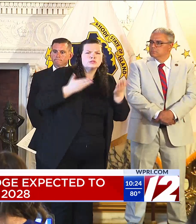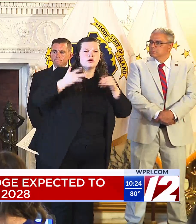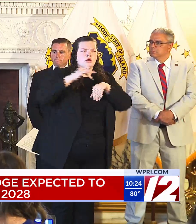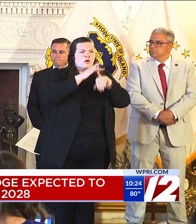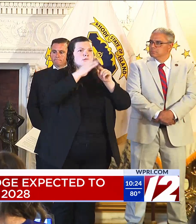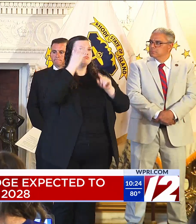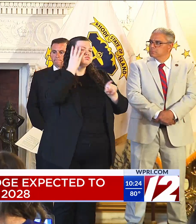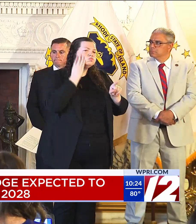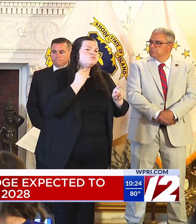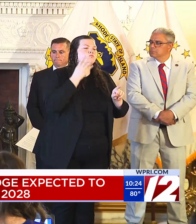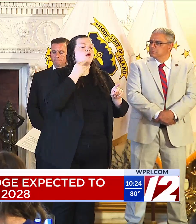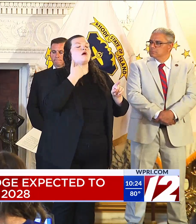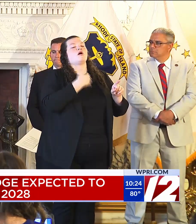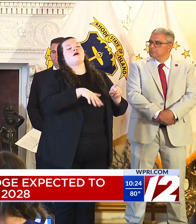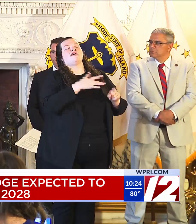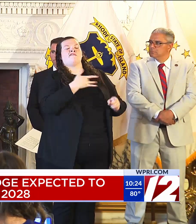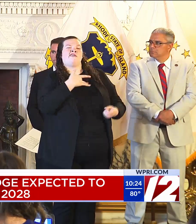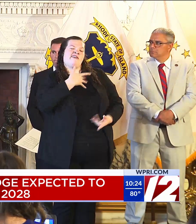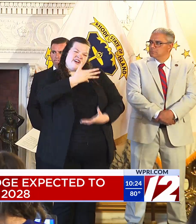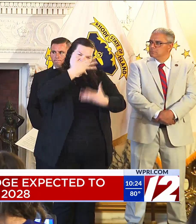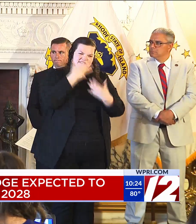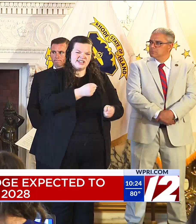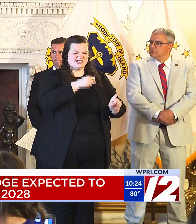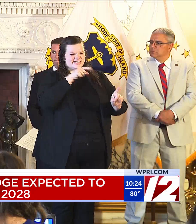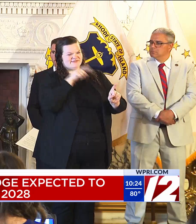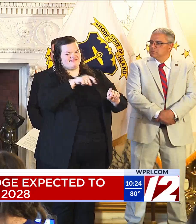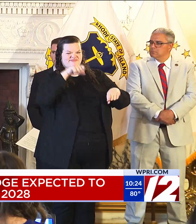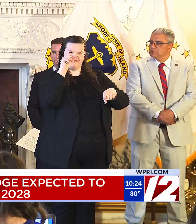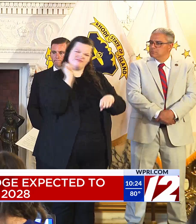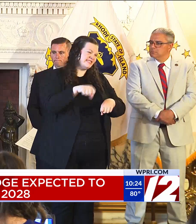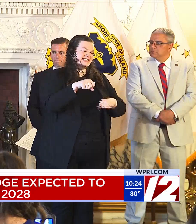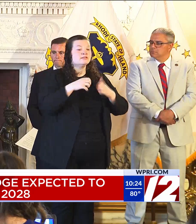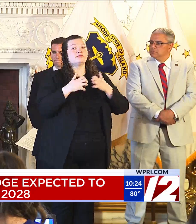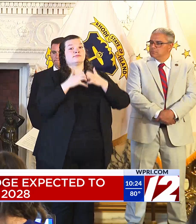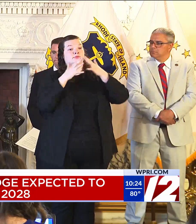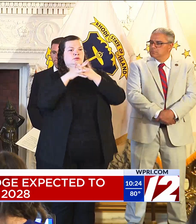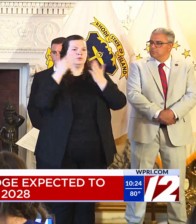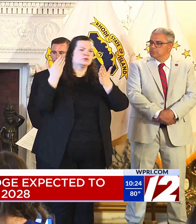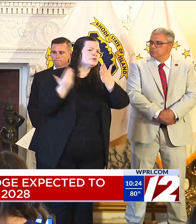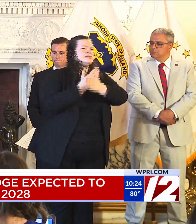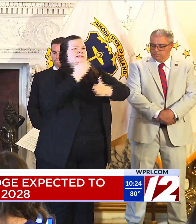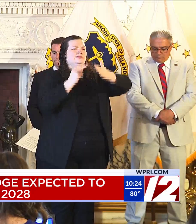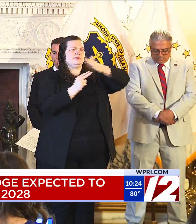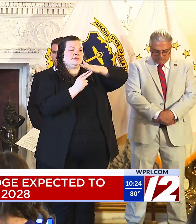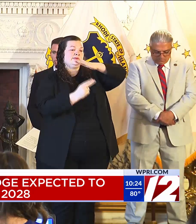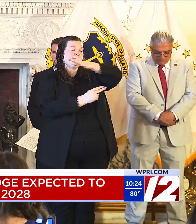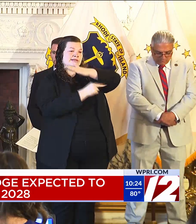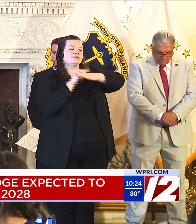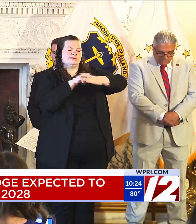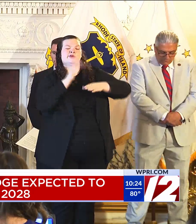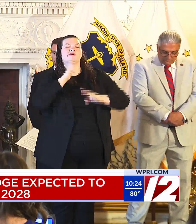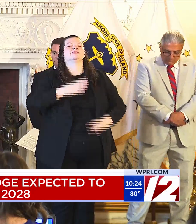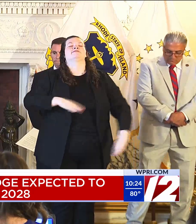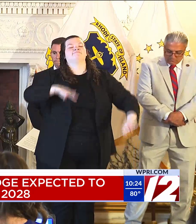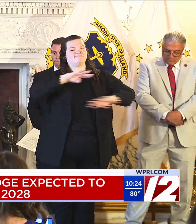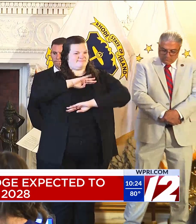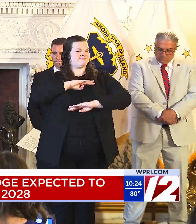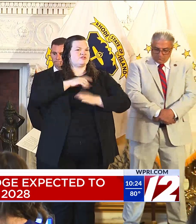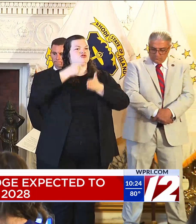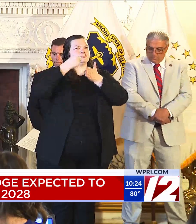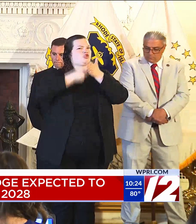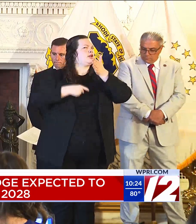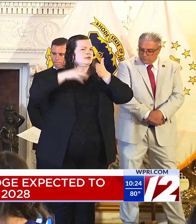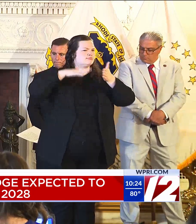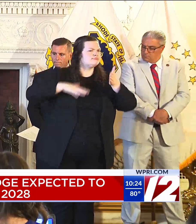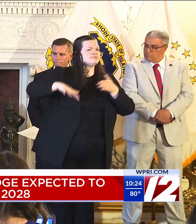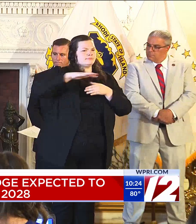will be built at the cost specified and right on schedule. To keep